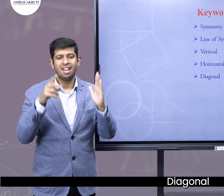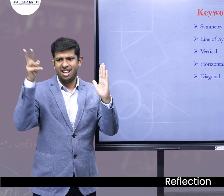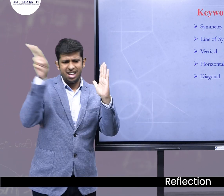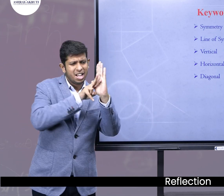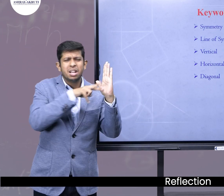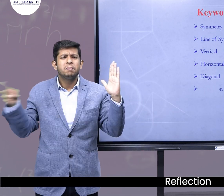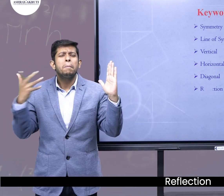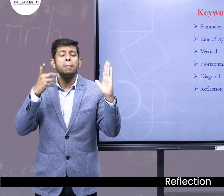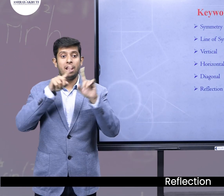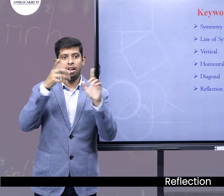reflection,